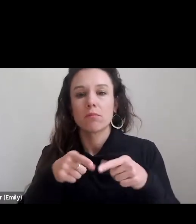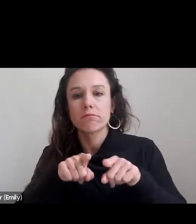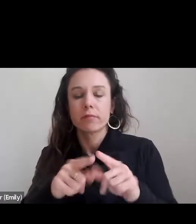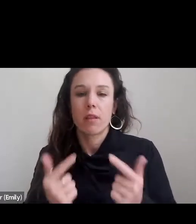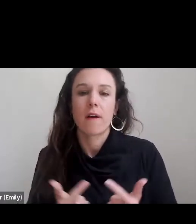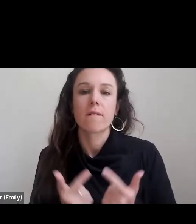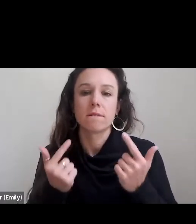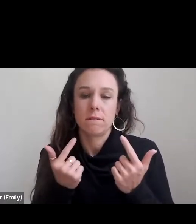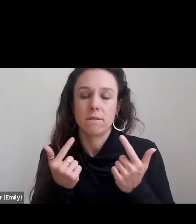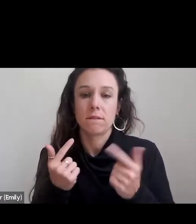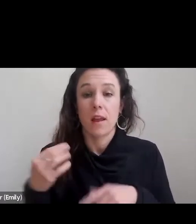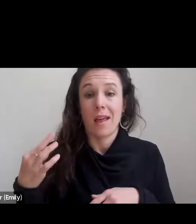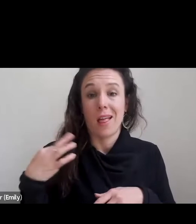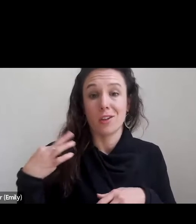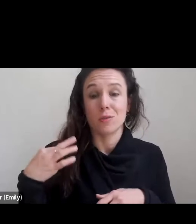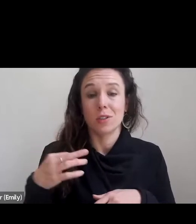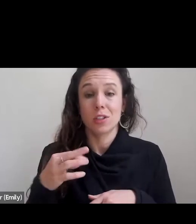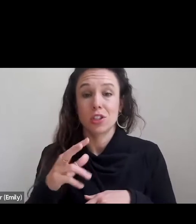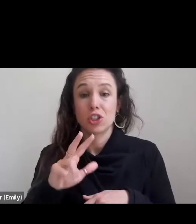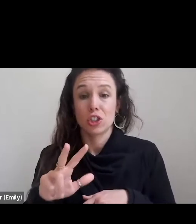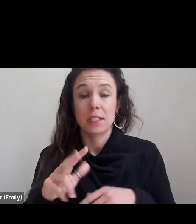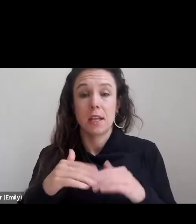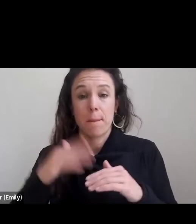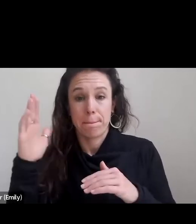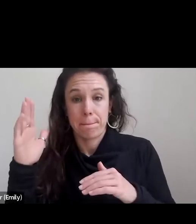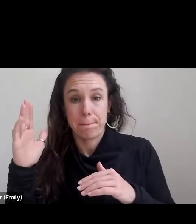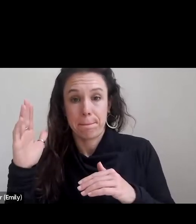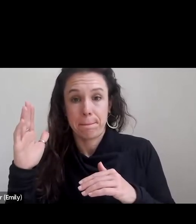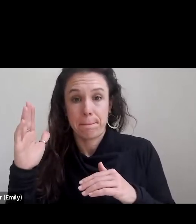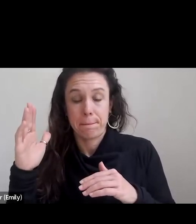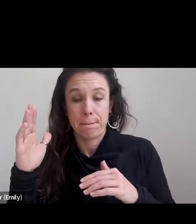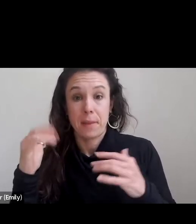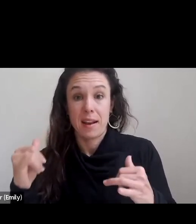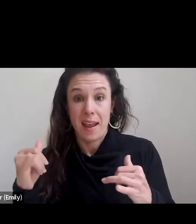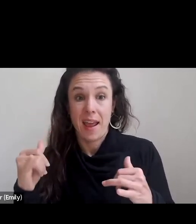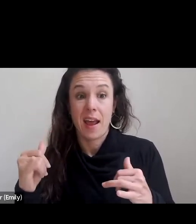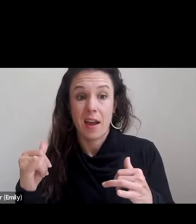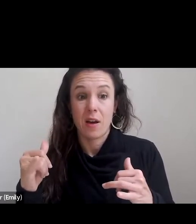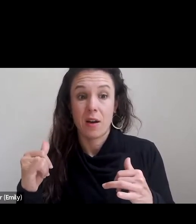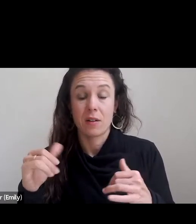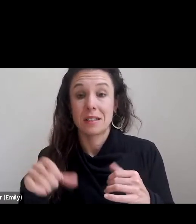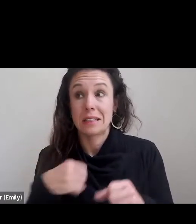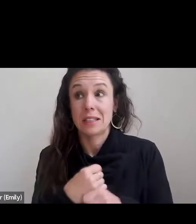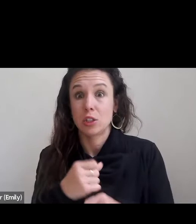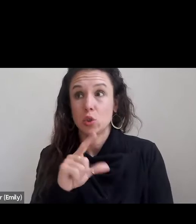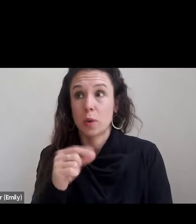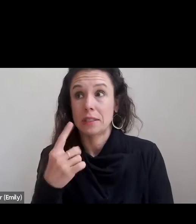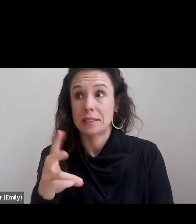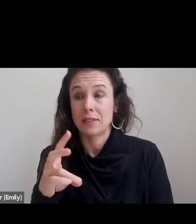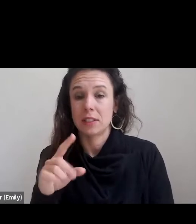Our eligibility was 3 and up. Now it is, as of 2017, it is birth through death. So